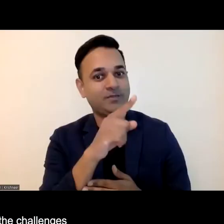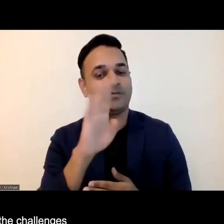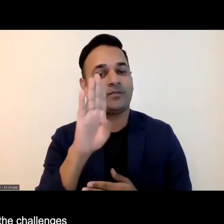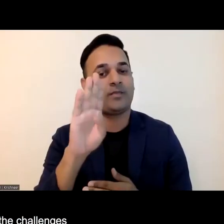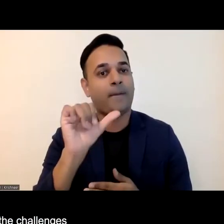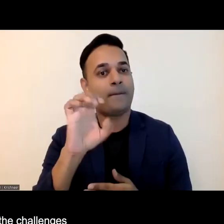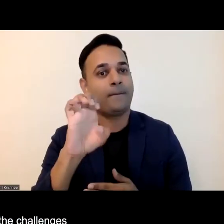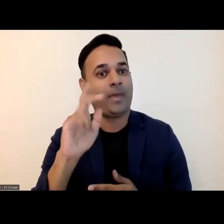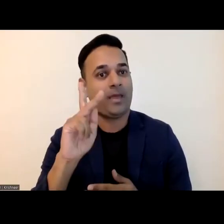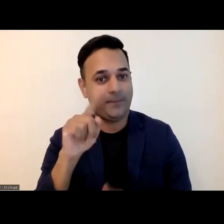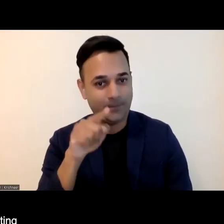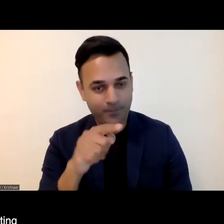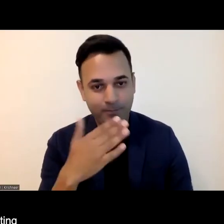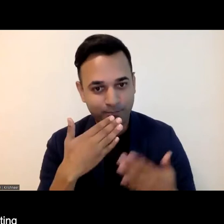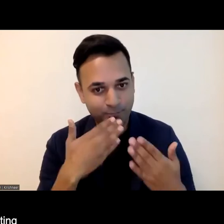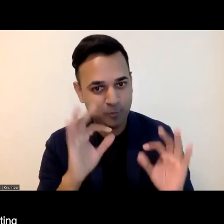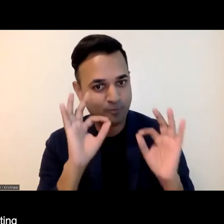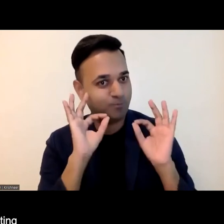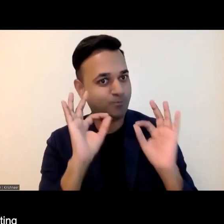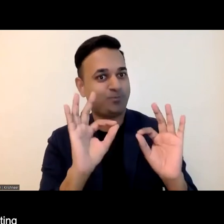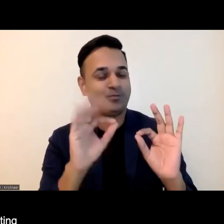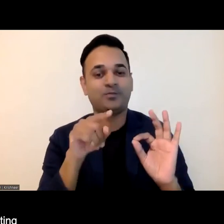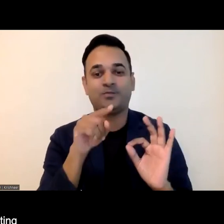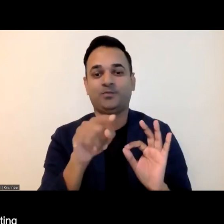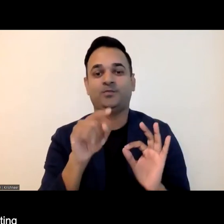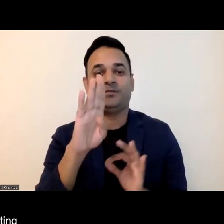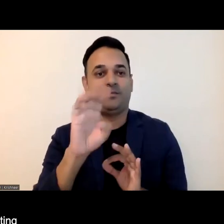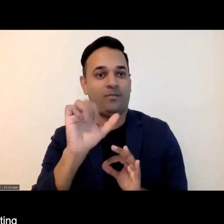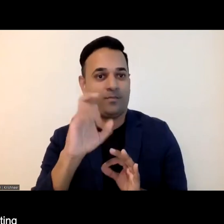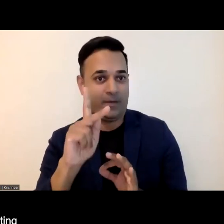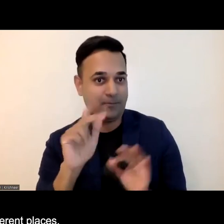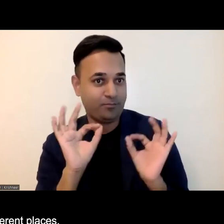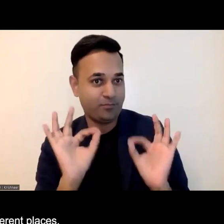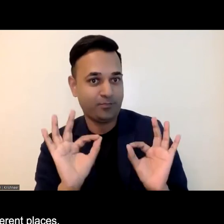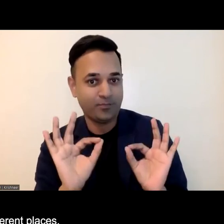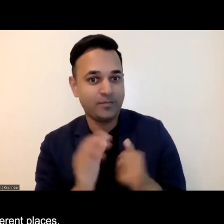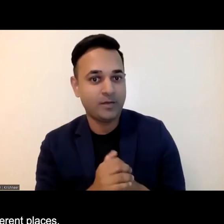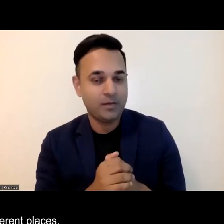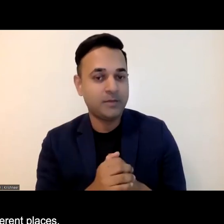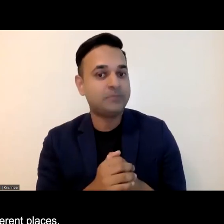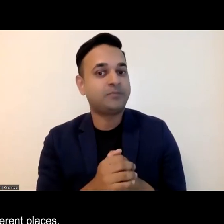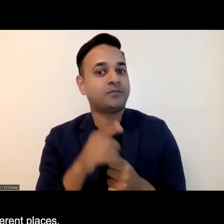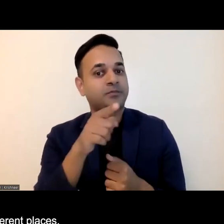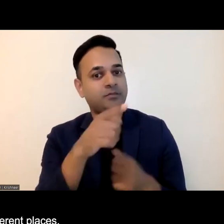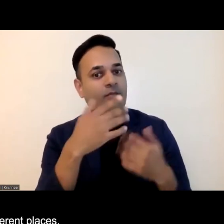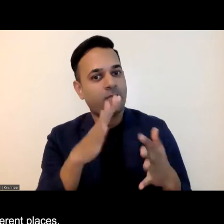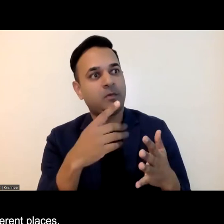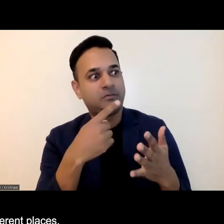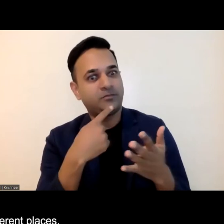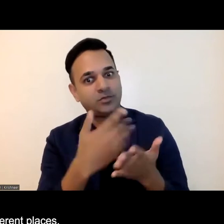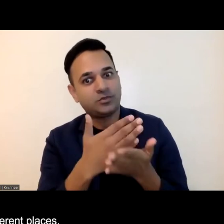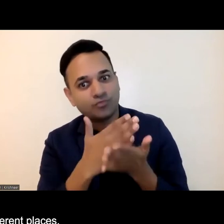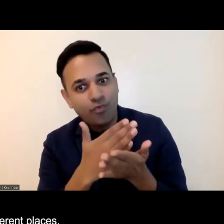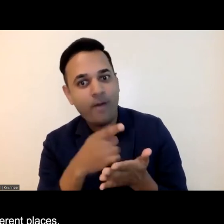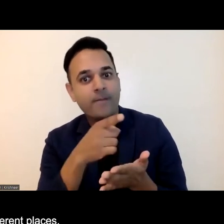by people with hearing impairment and highlighting how deaf people miss accessing the information at different places.